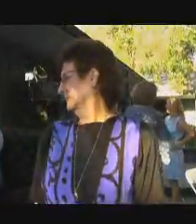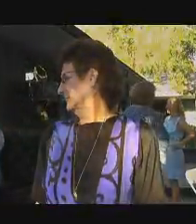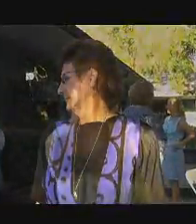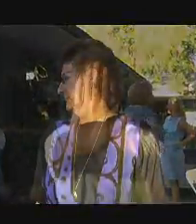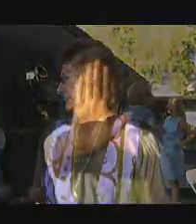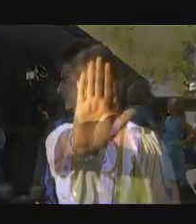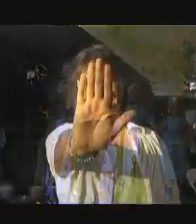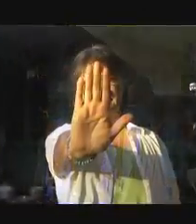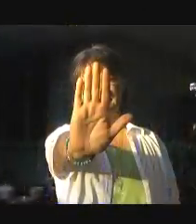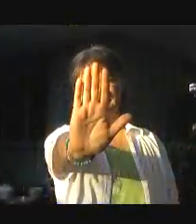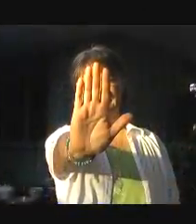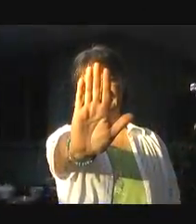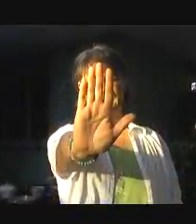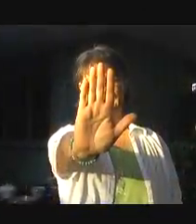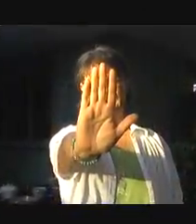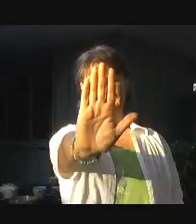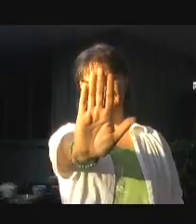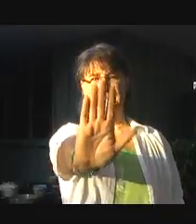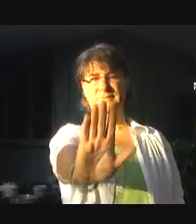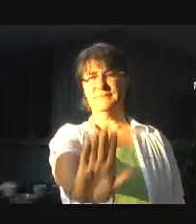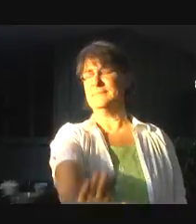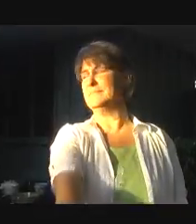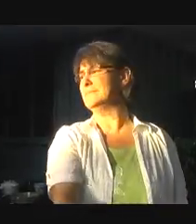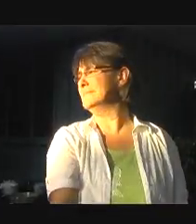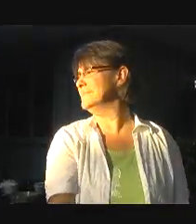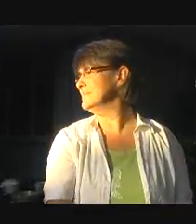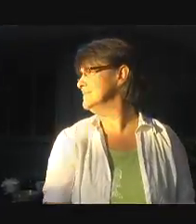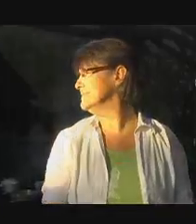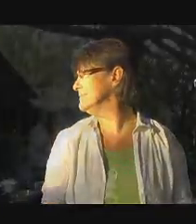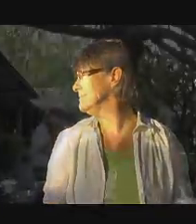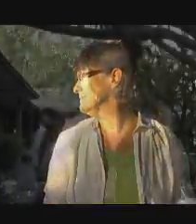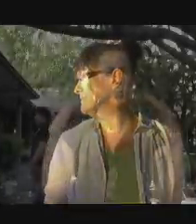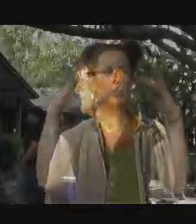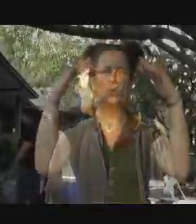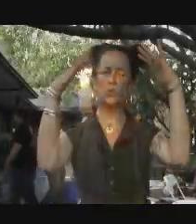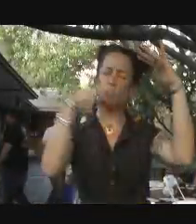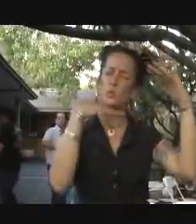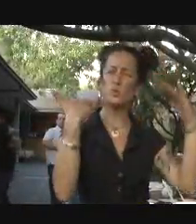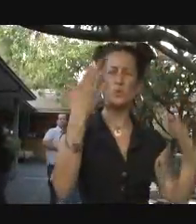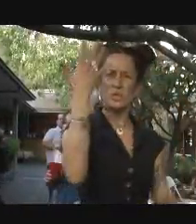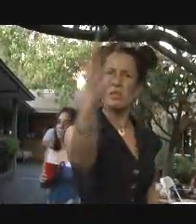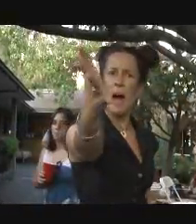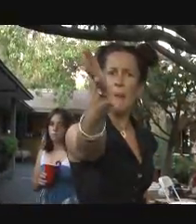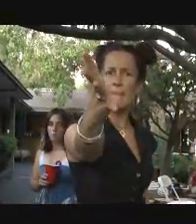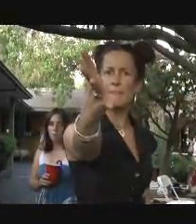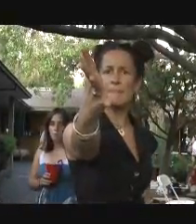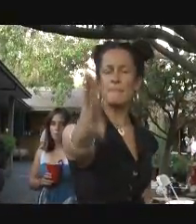We have it's very hot. And then Bobby's saying, well, what I want is because I have